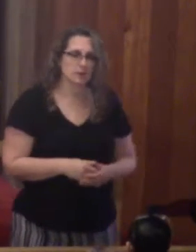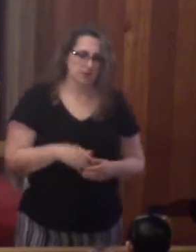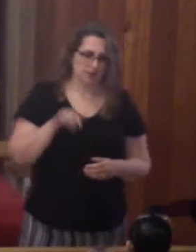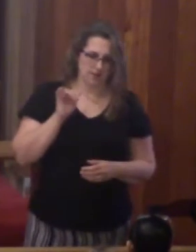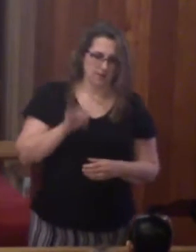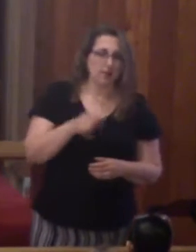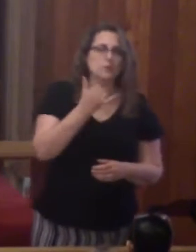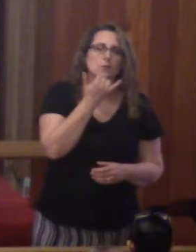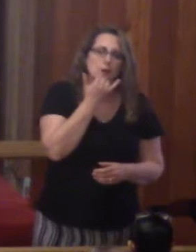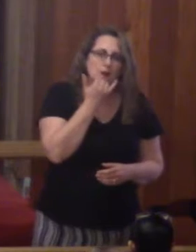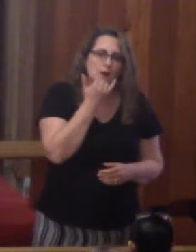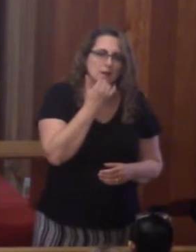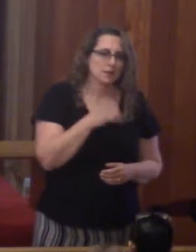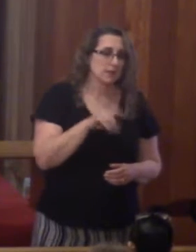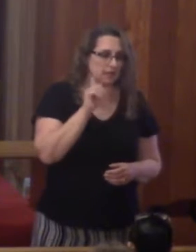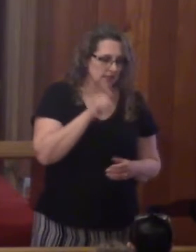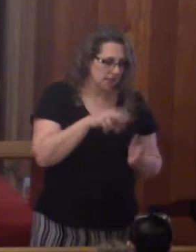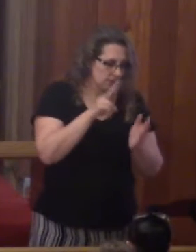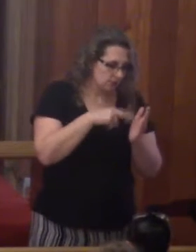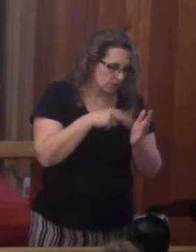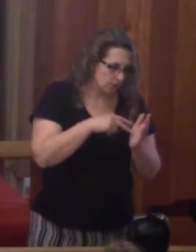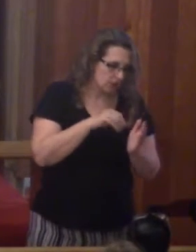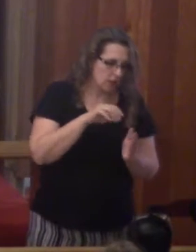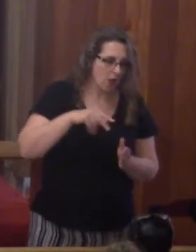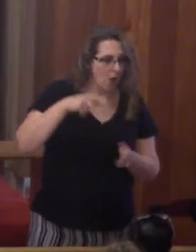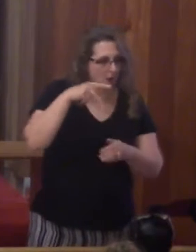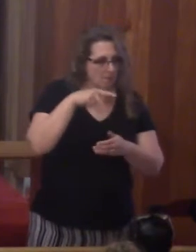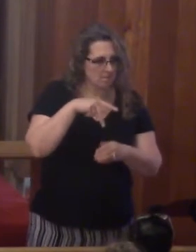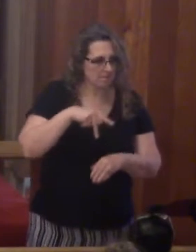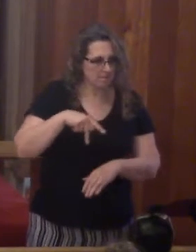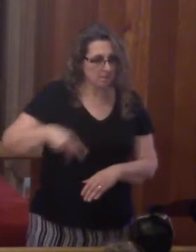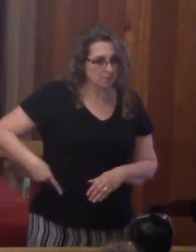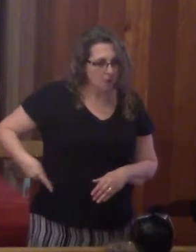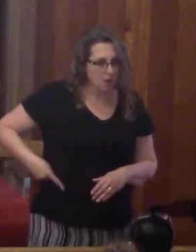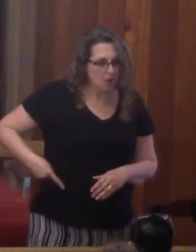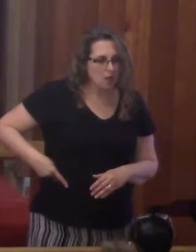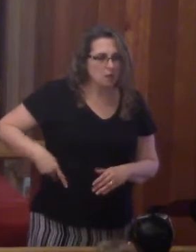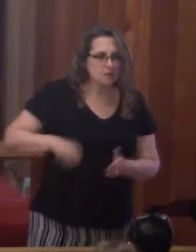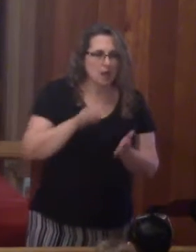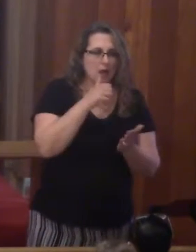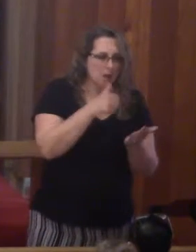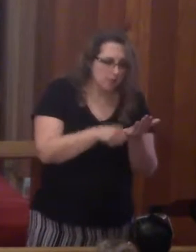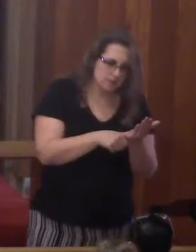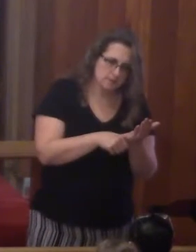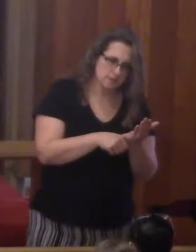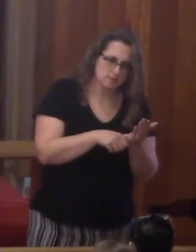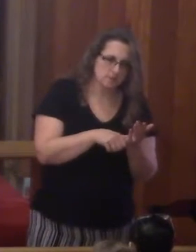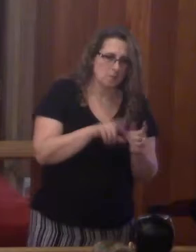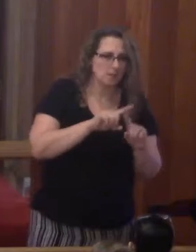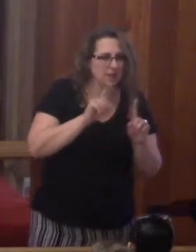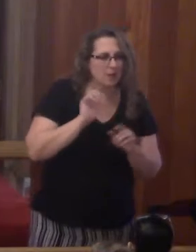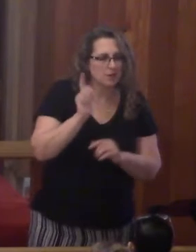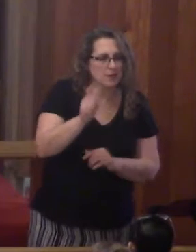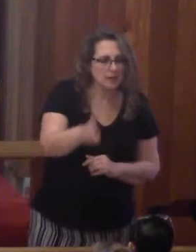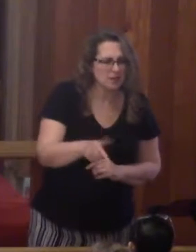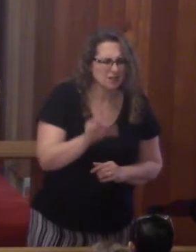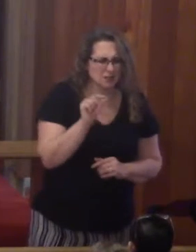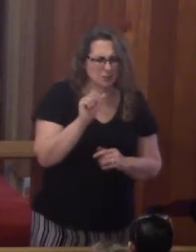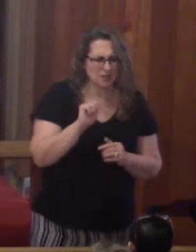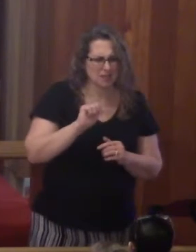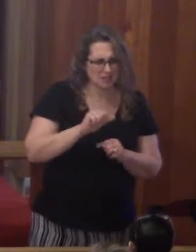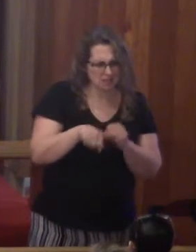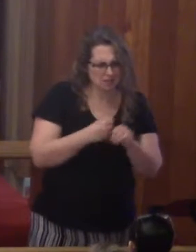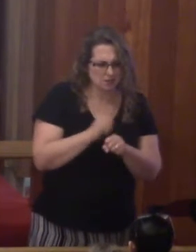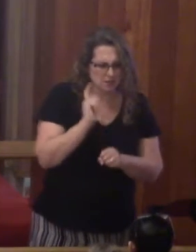course that's wrong. You should have just read Paul's epistles to the Galatians and you would have got it, right? But that came a little later, 20-something years